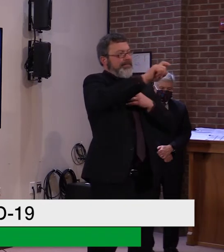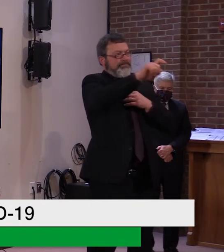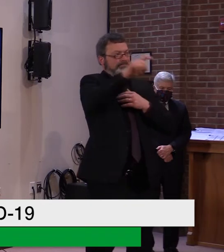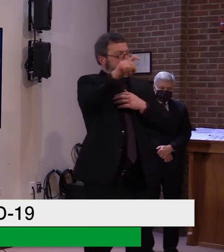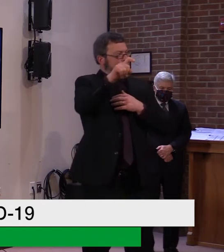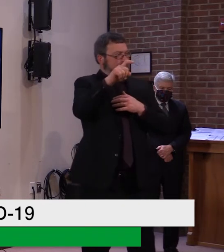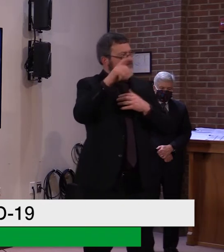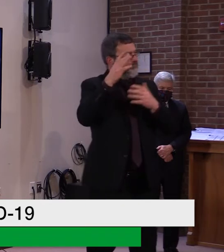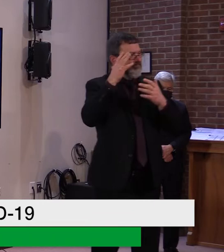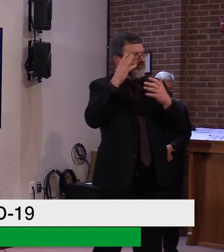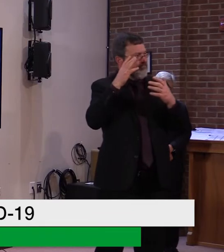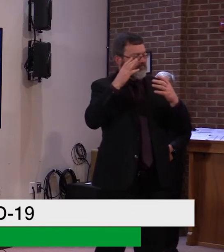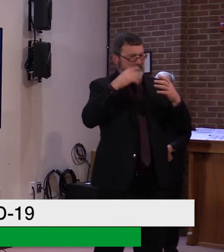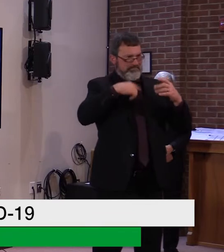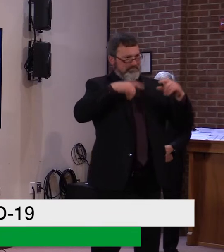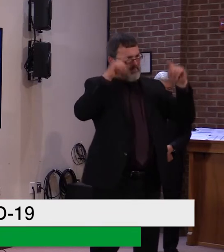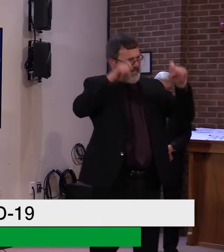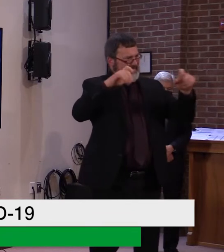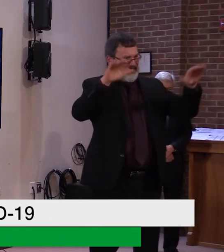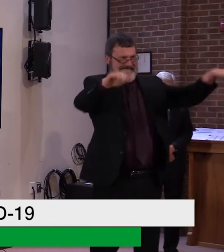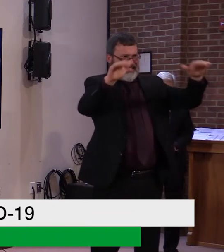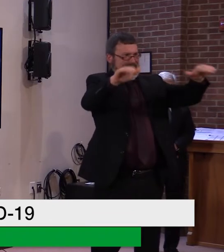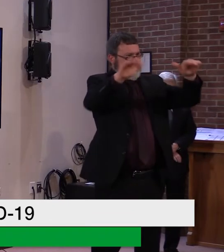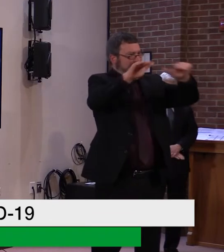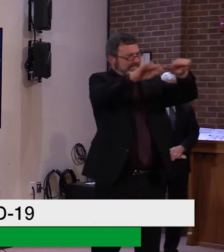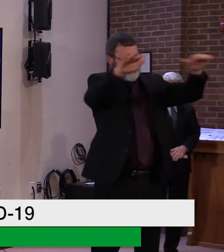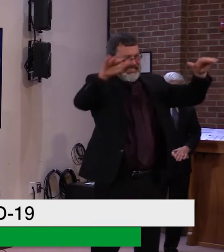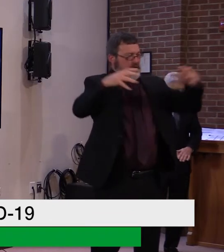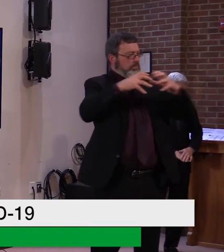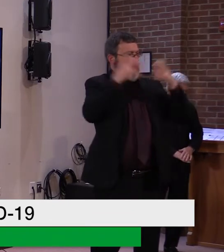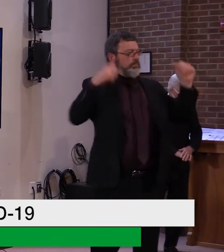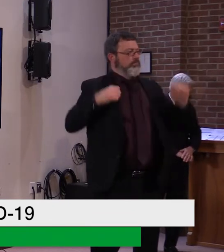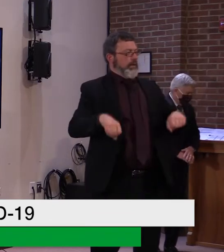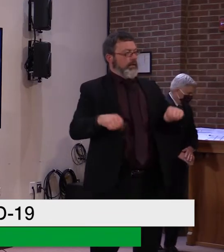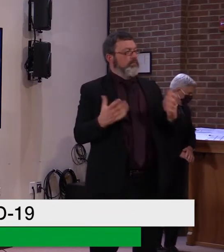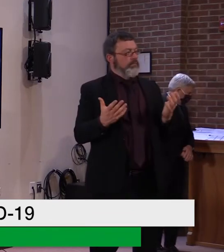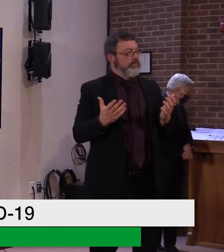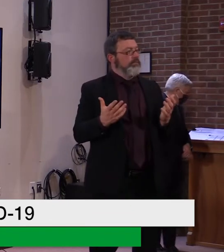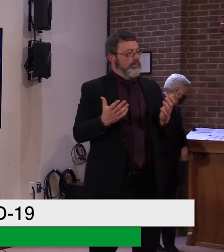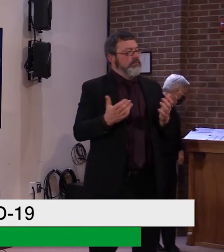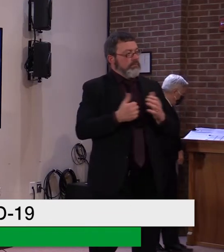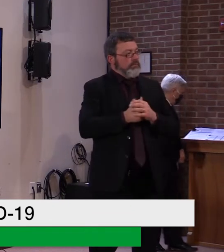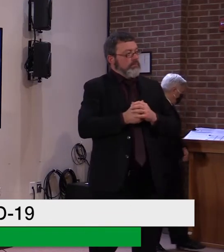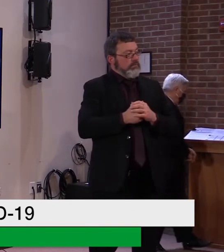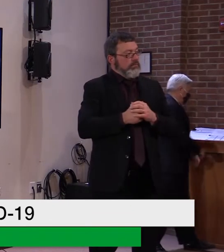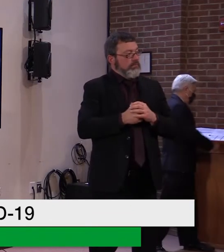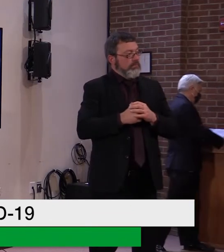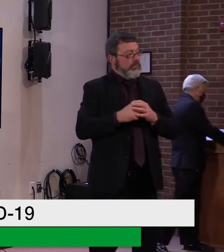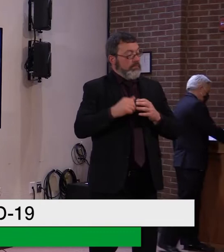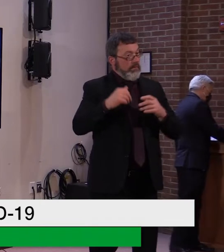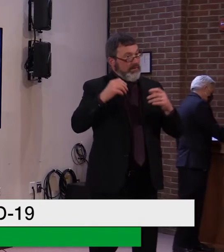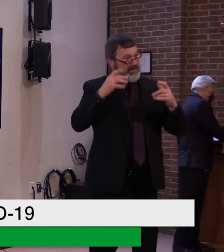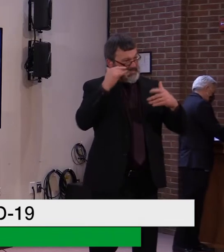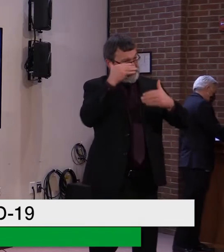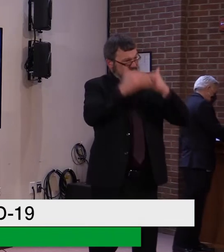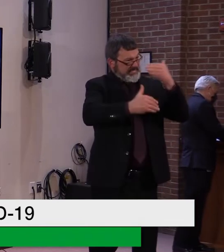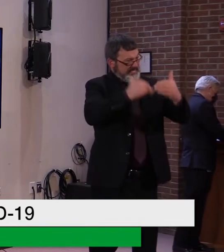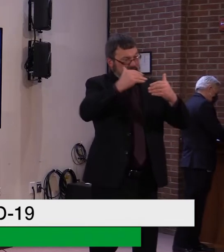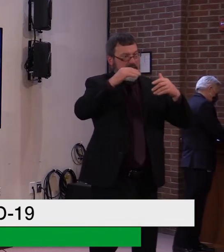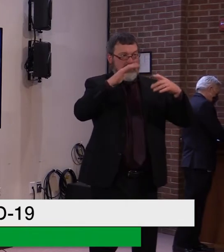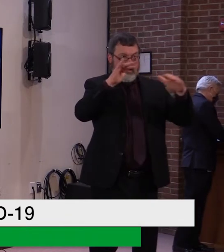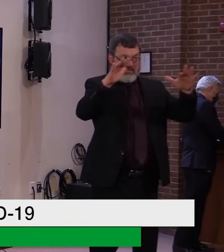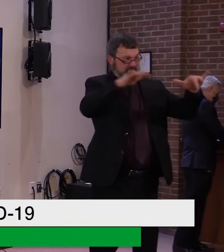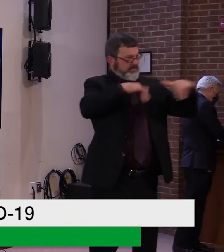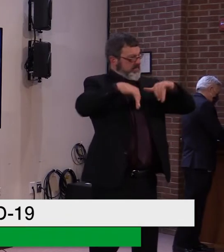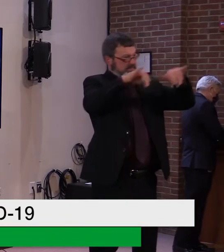this and defend this uh over the next uh few weeks until a vaccine is widely distributed um